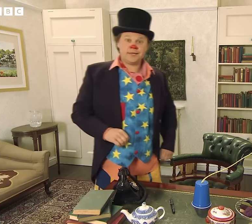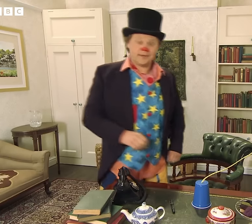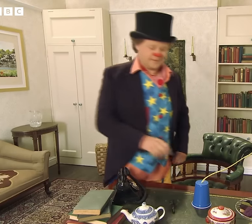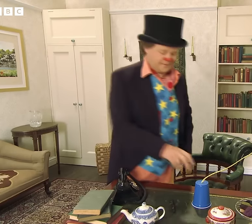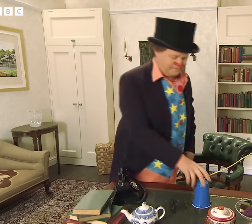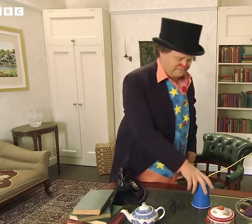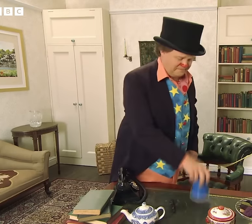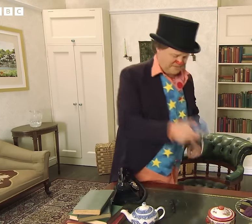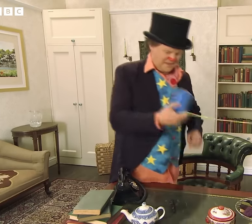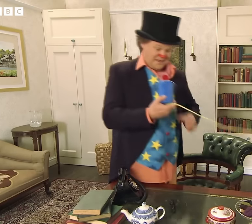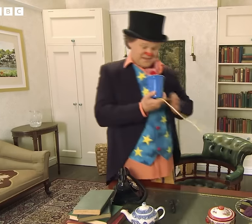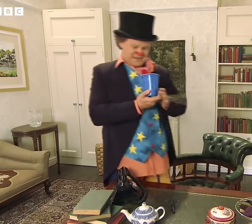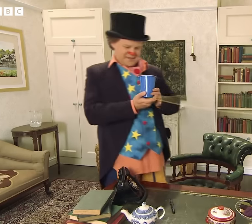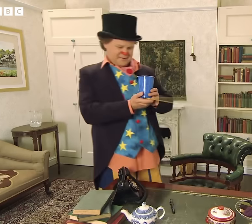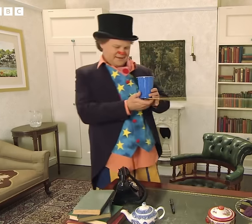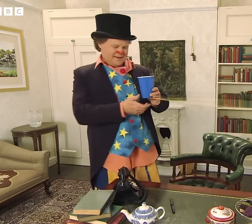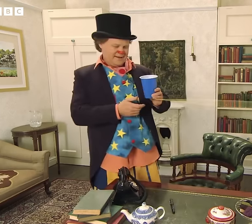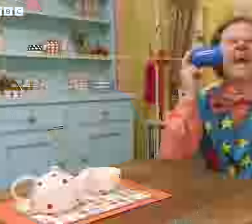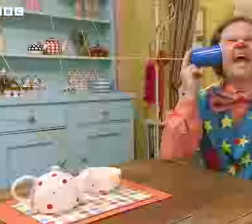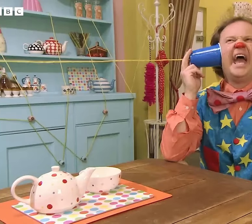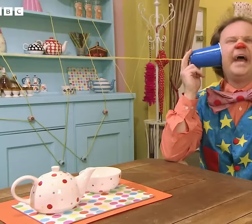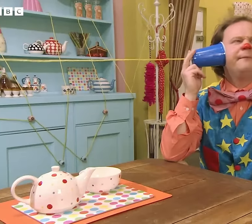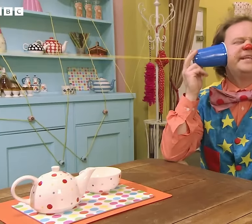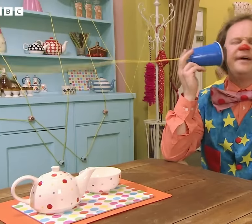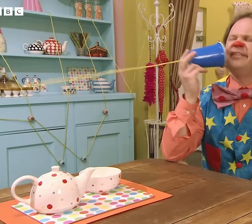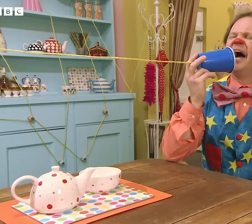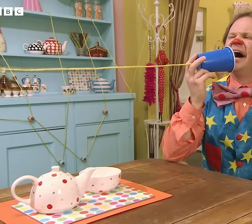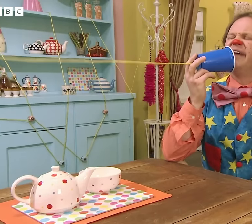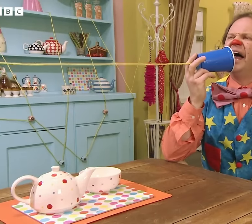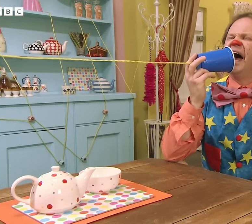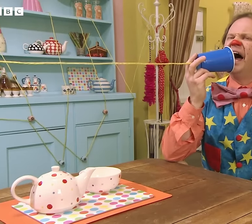ticket. There we are. Hello.